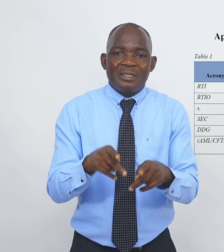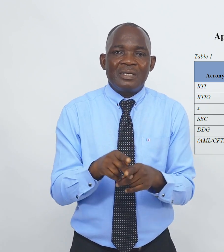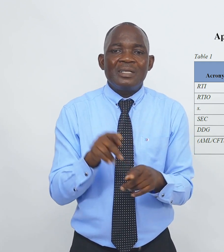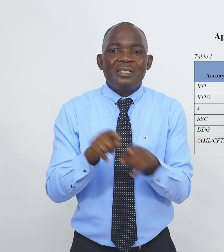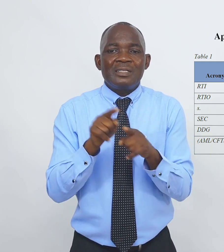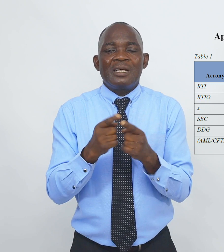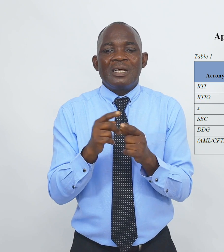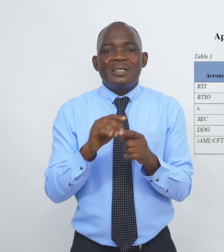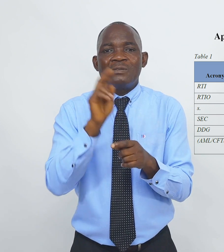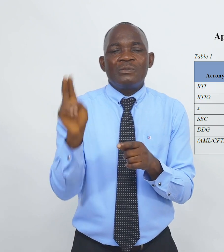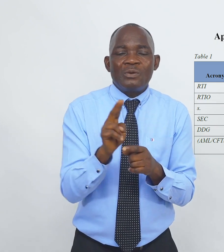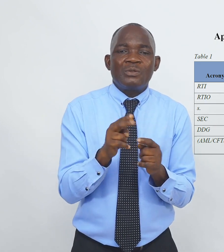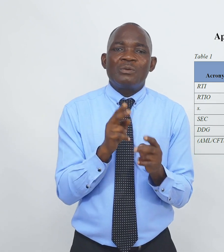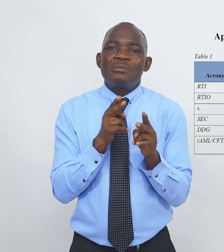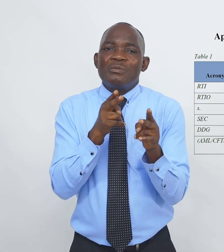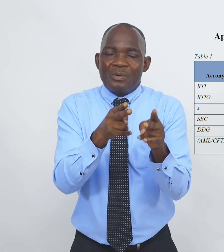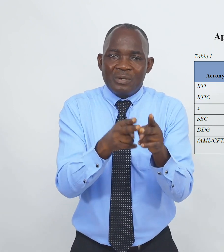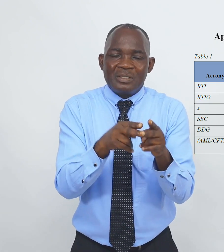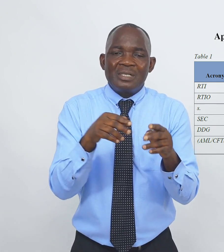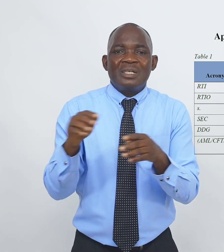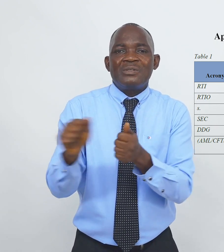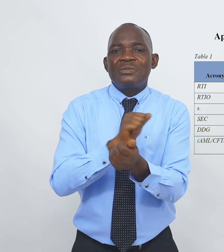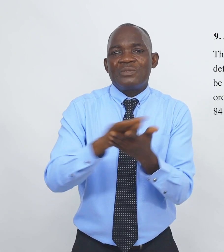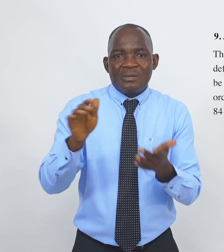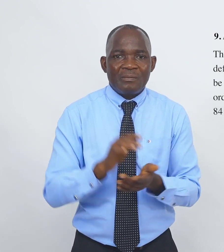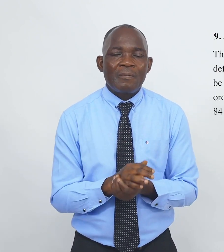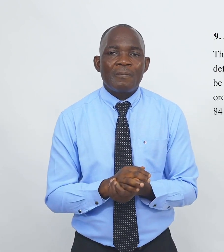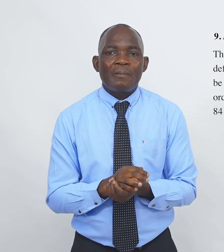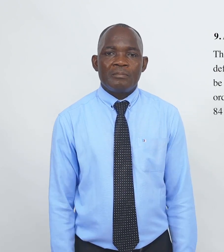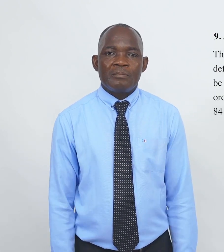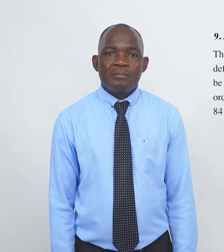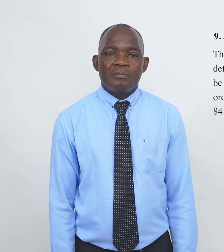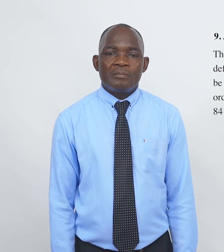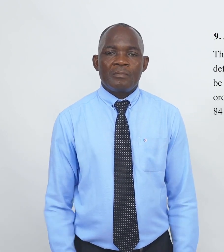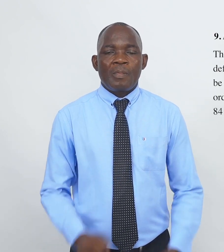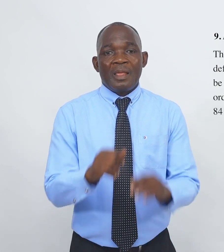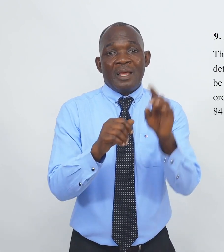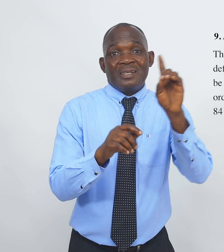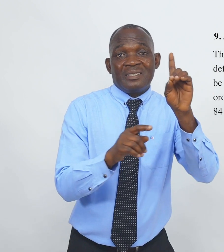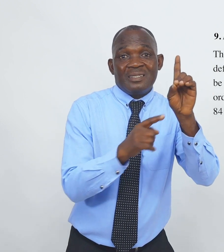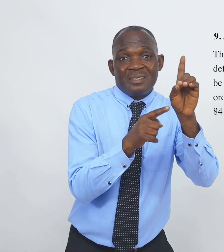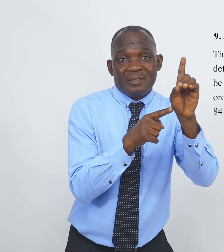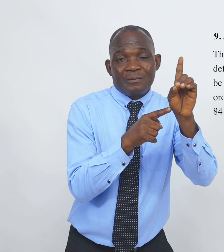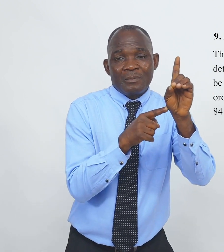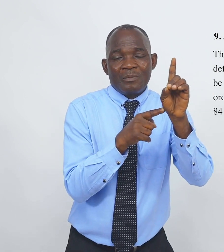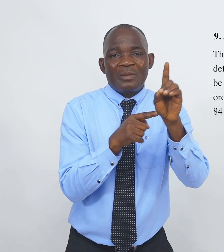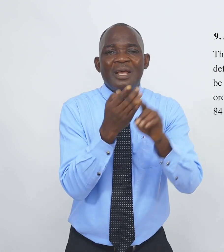the proliferation of weapons of mass destruction. Appendix D. Glossary.